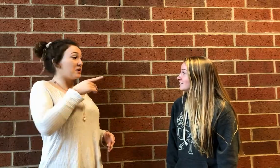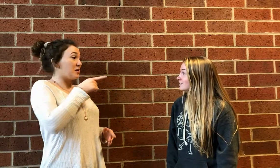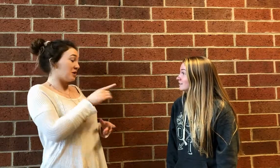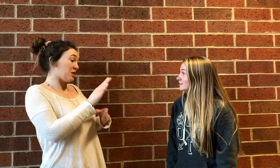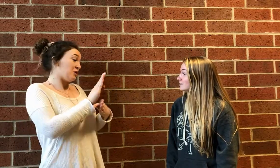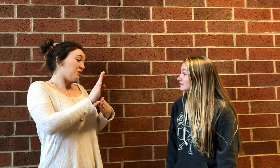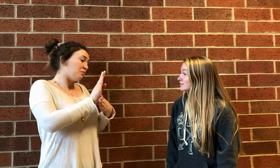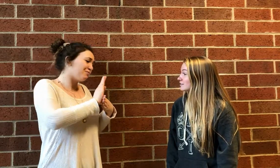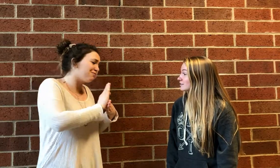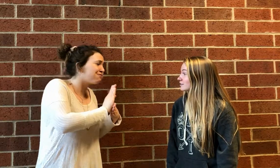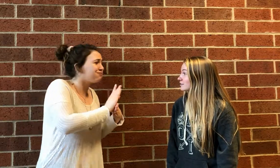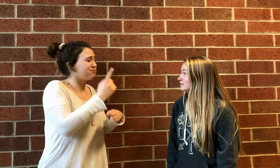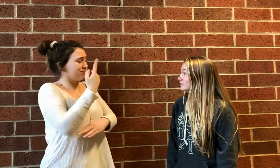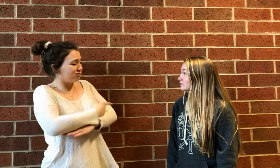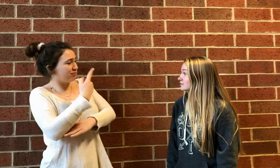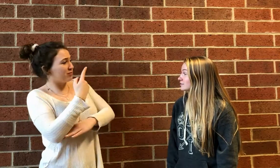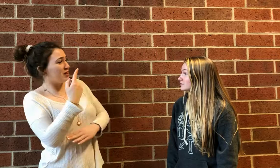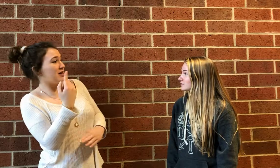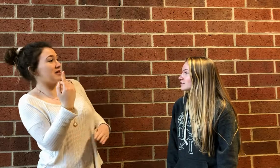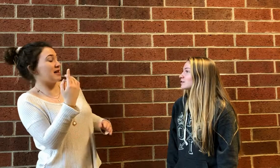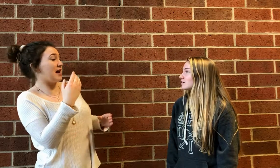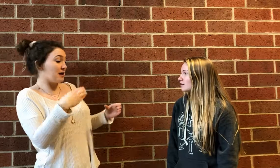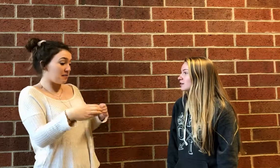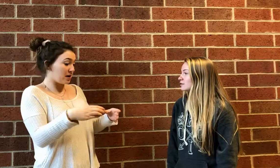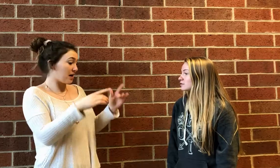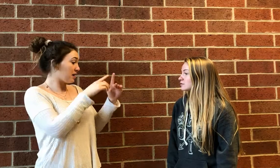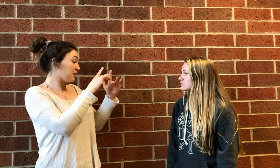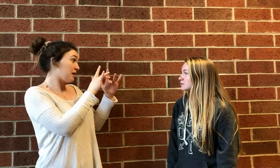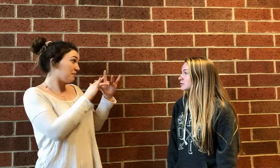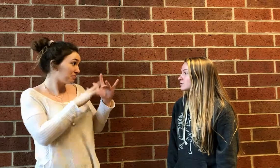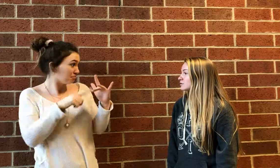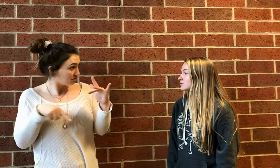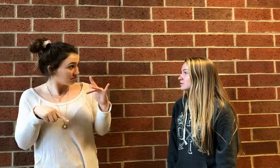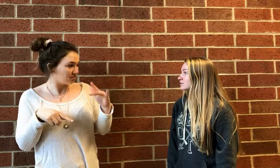Especially when you're just busy and your day was filled with plans that you just can't afford to miss.